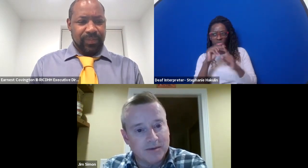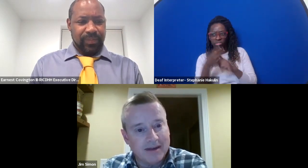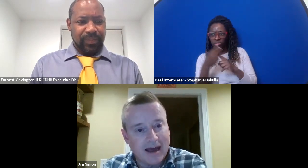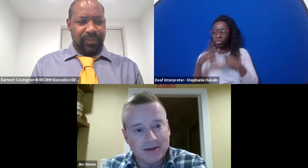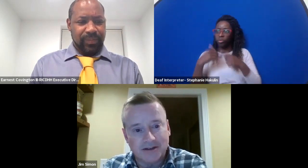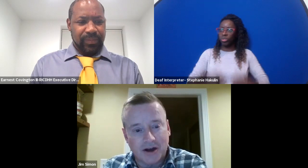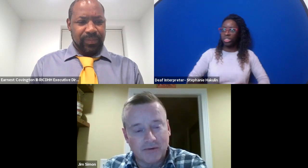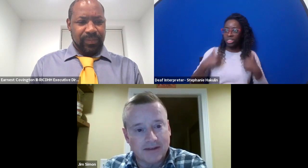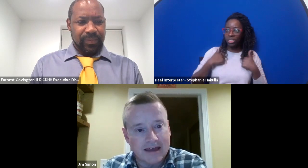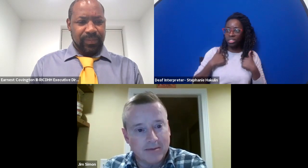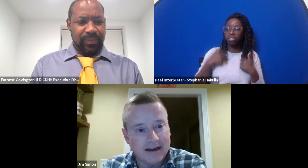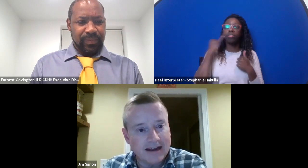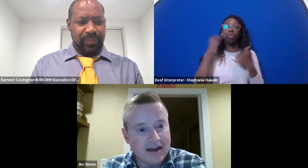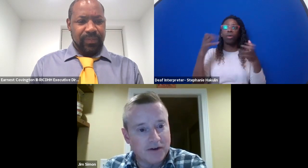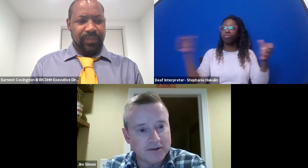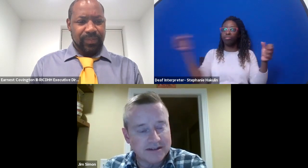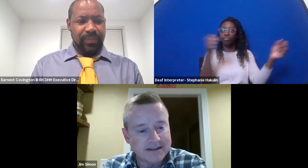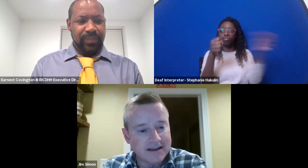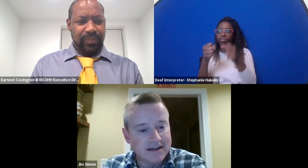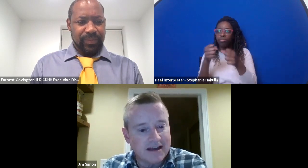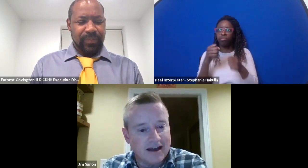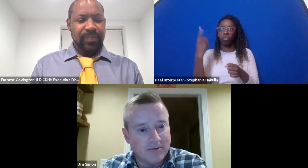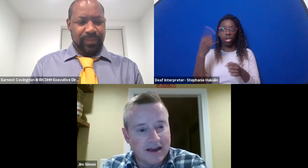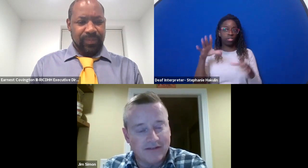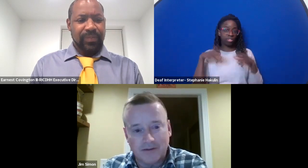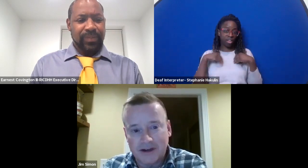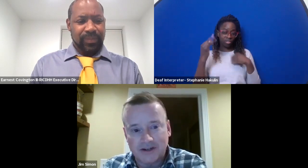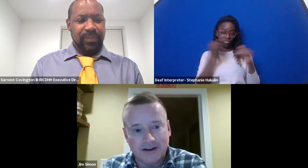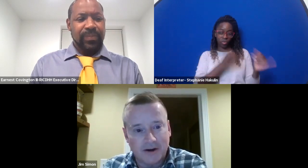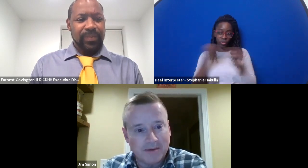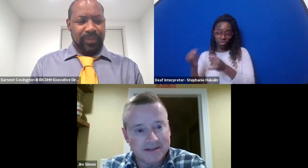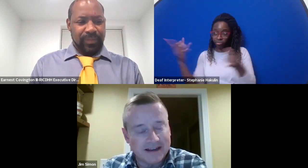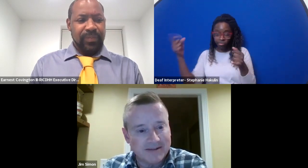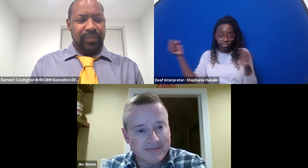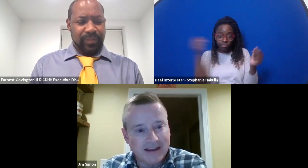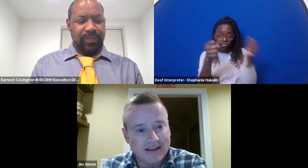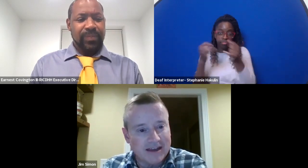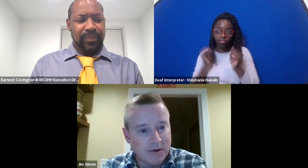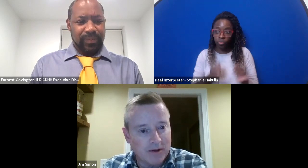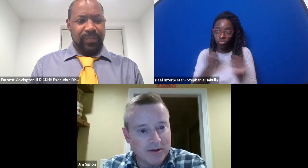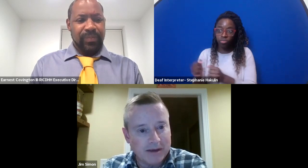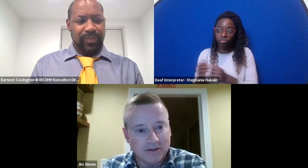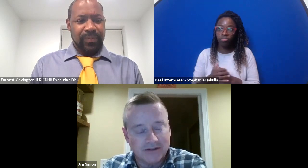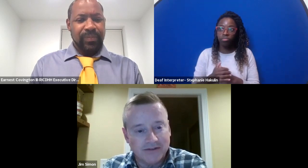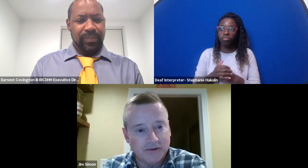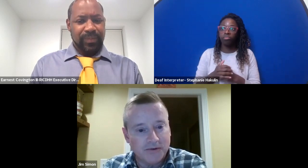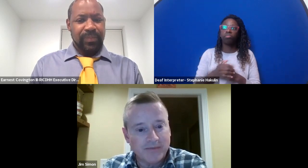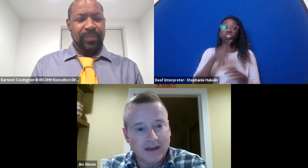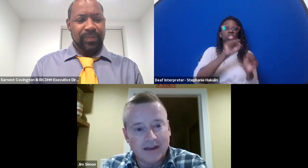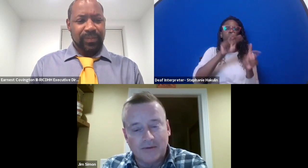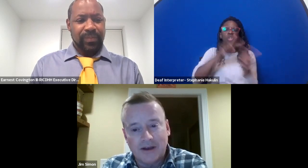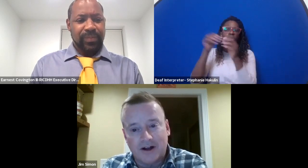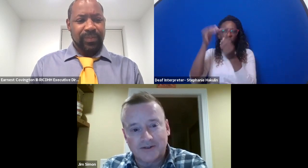And so we'd be happy to talk with anybody afterwards. We have information on our website that we welcome people to